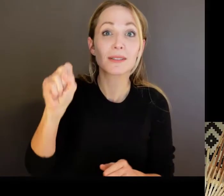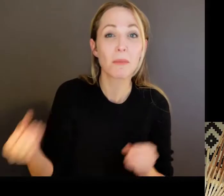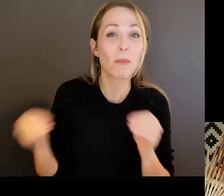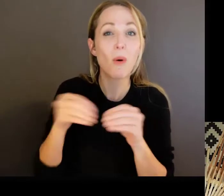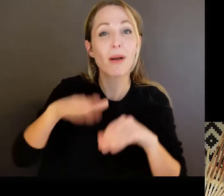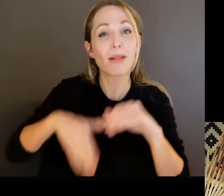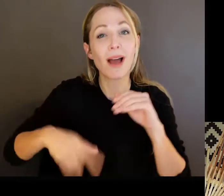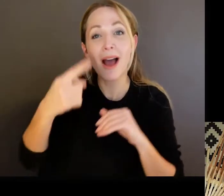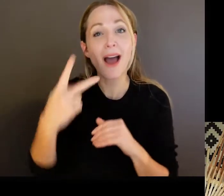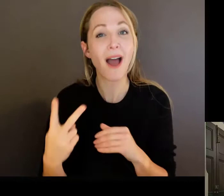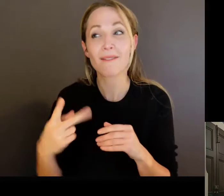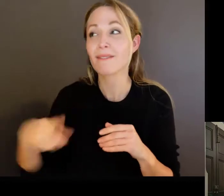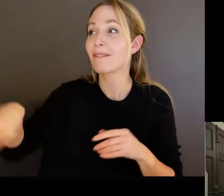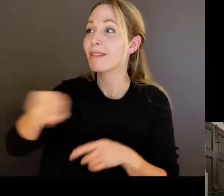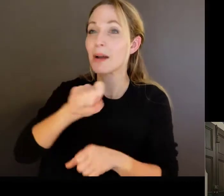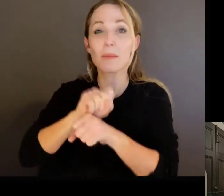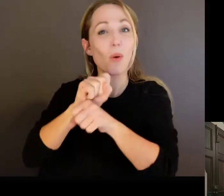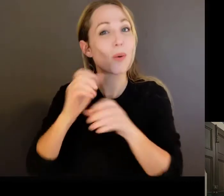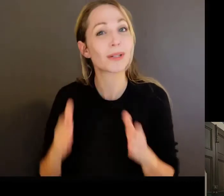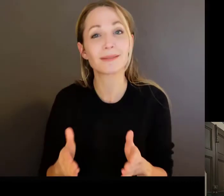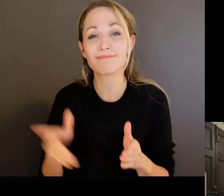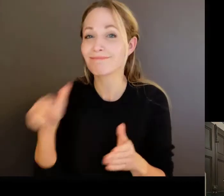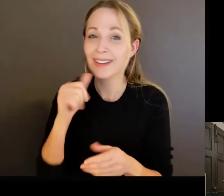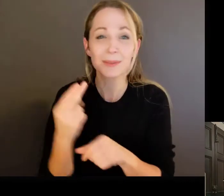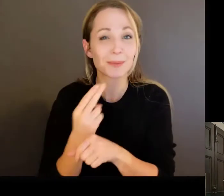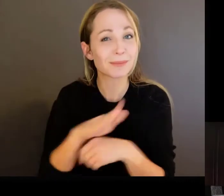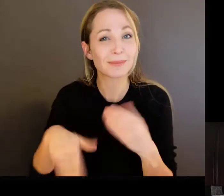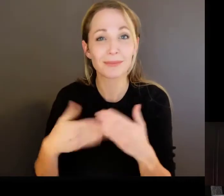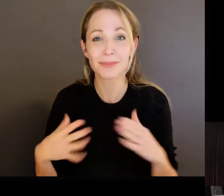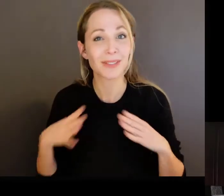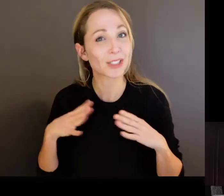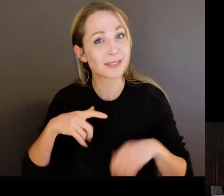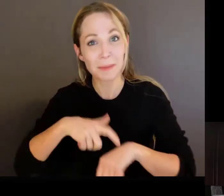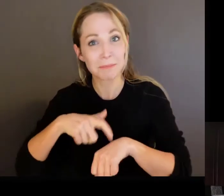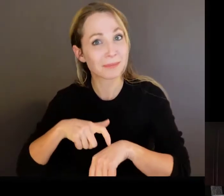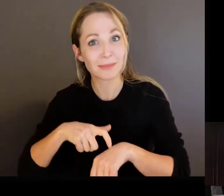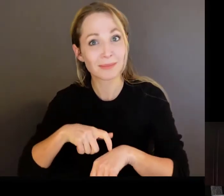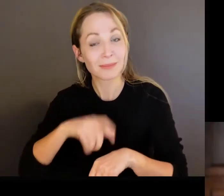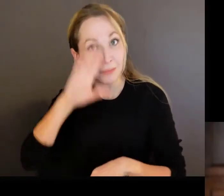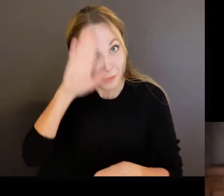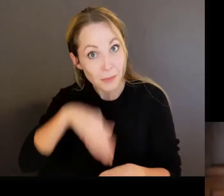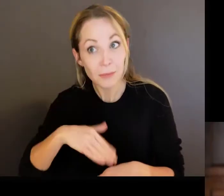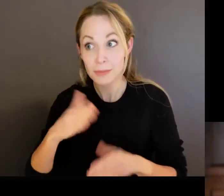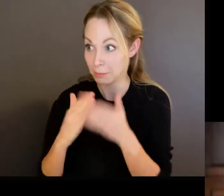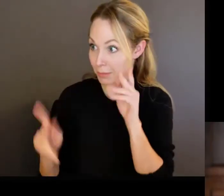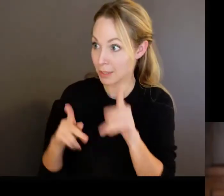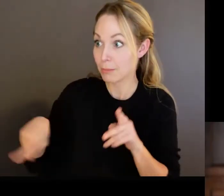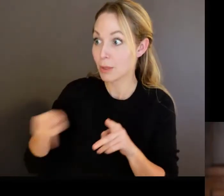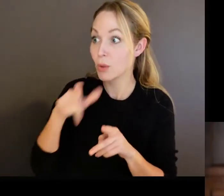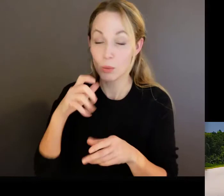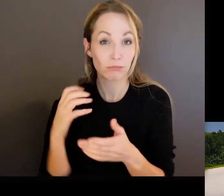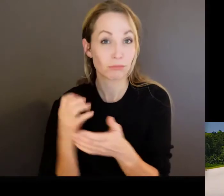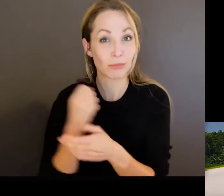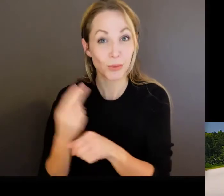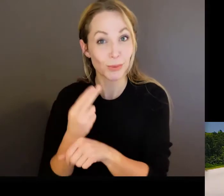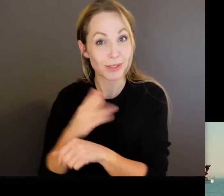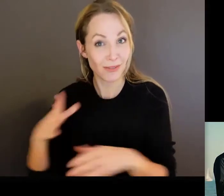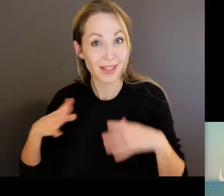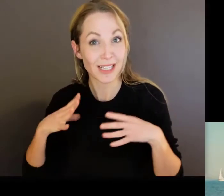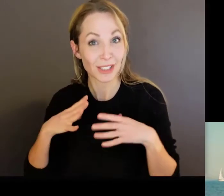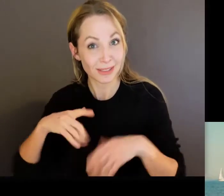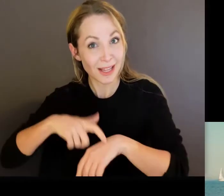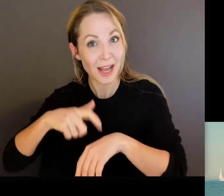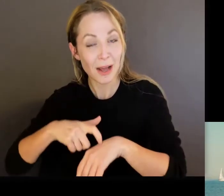than half of the employees do not use up their vacation time. And even those that do, close